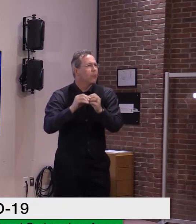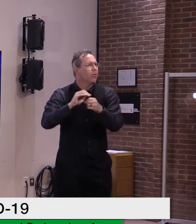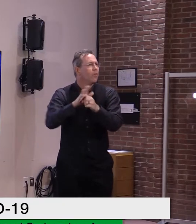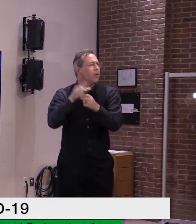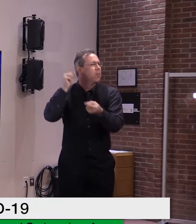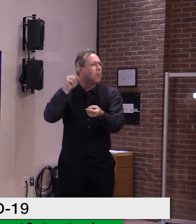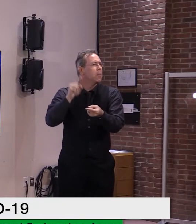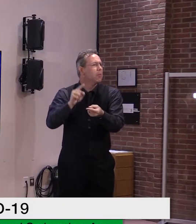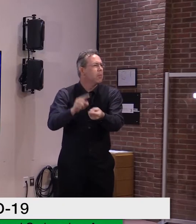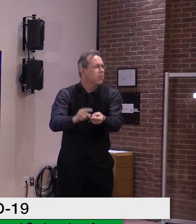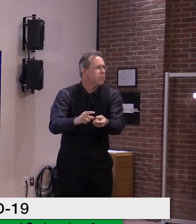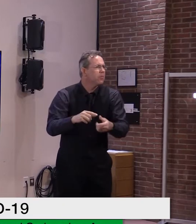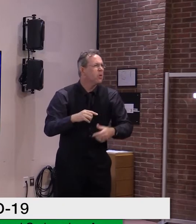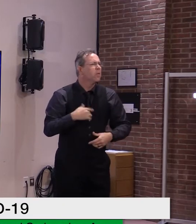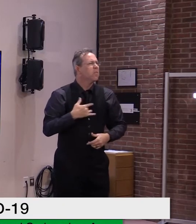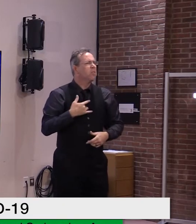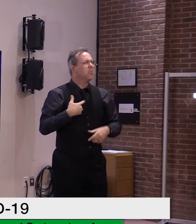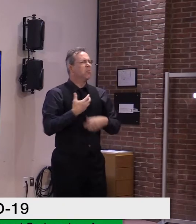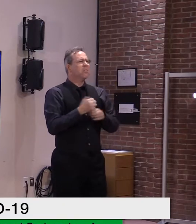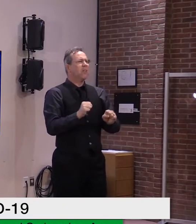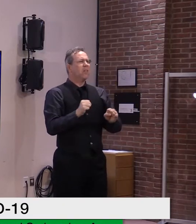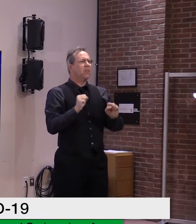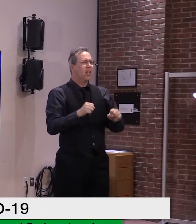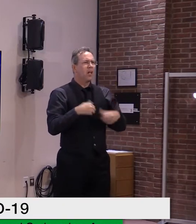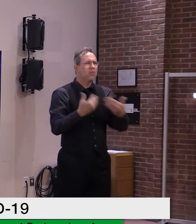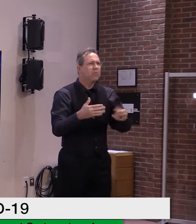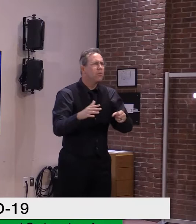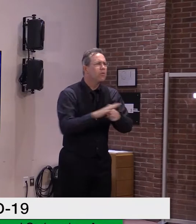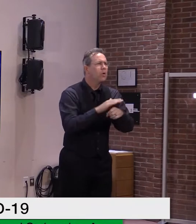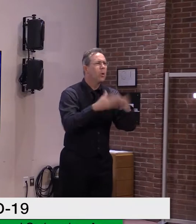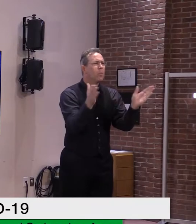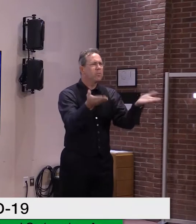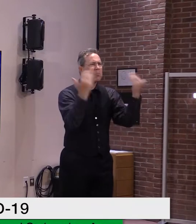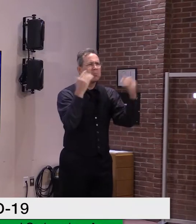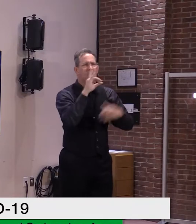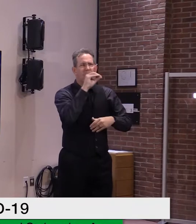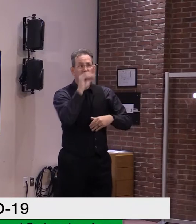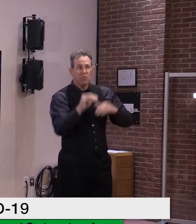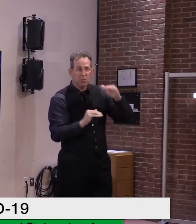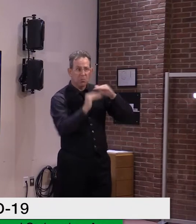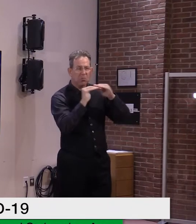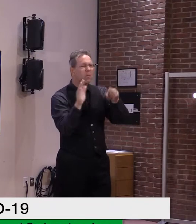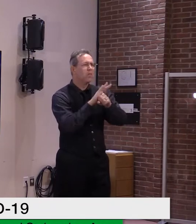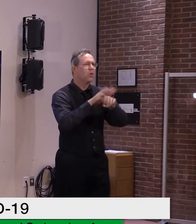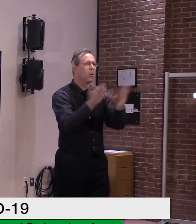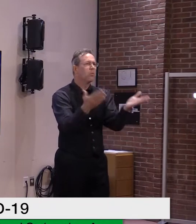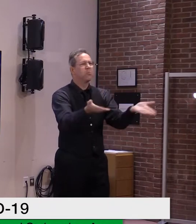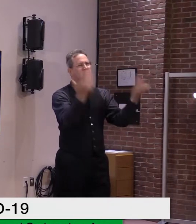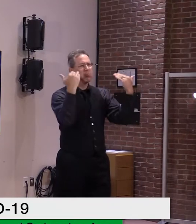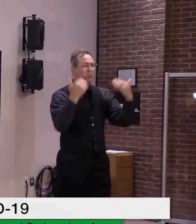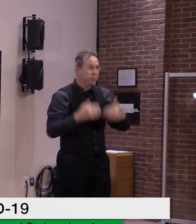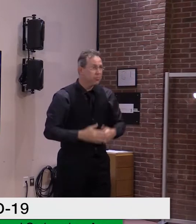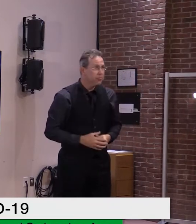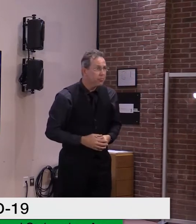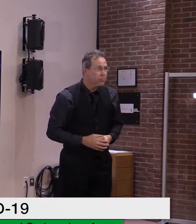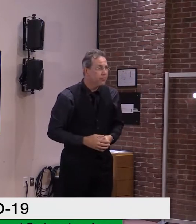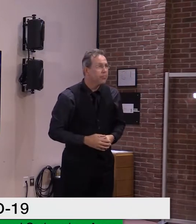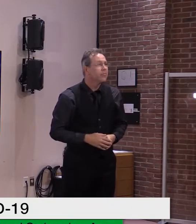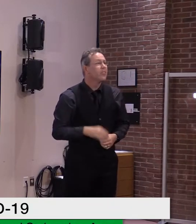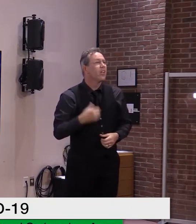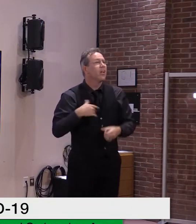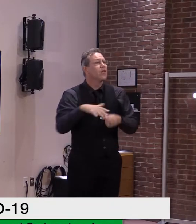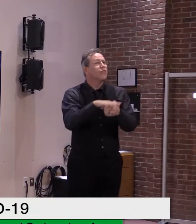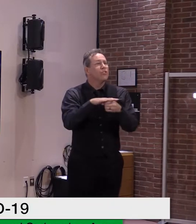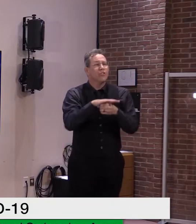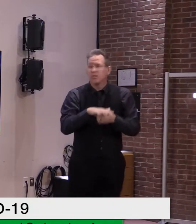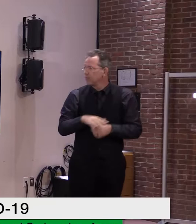and reopen Vermont safely when we hit 80%. Finally, taking a look at the region, for the ninth straight week, cases